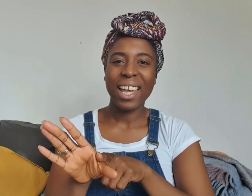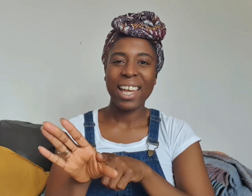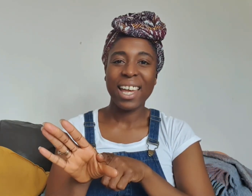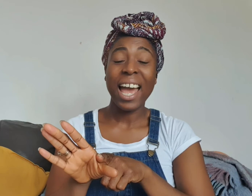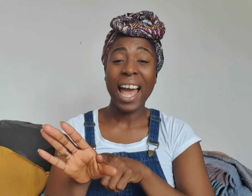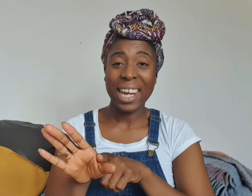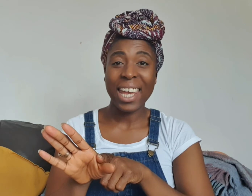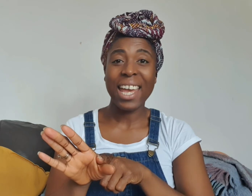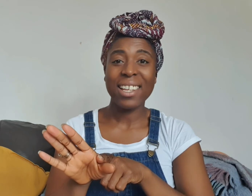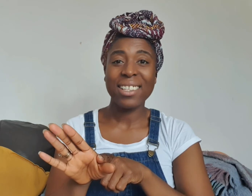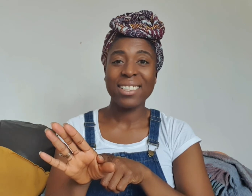And again.